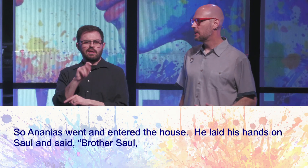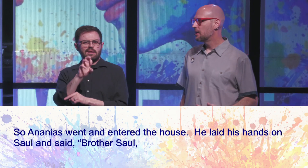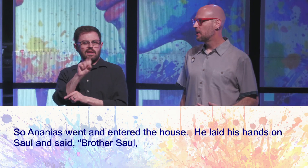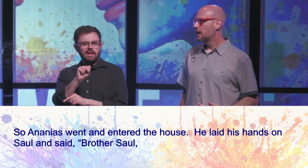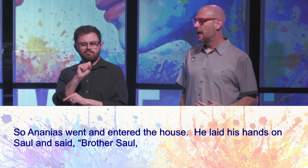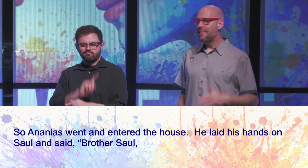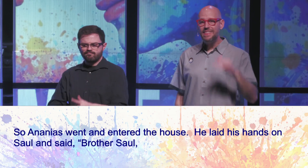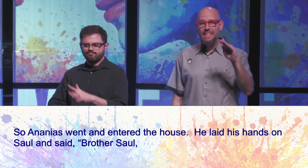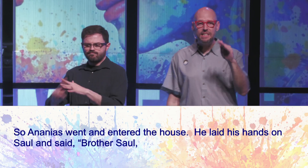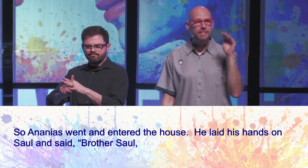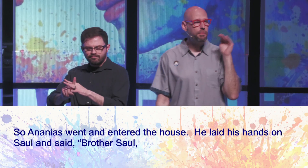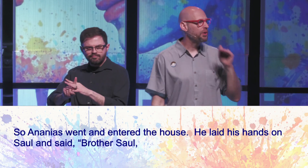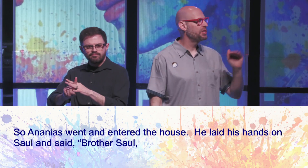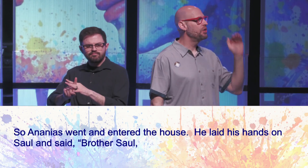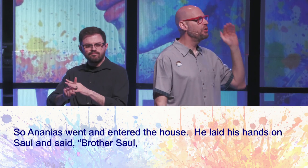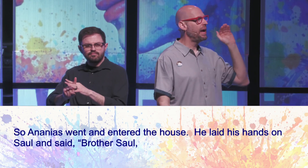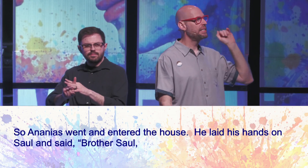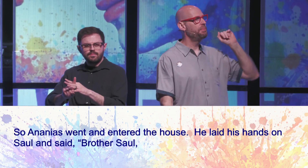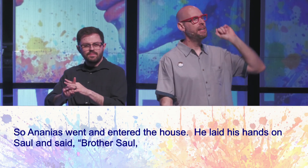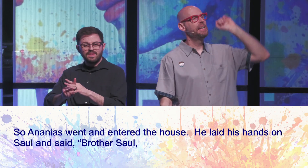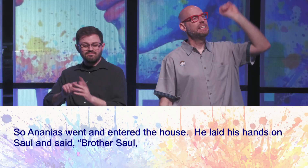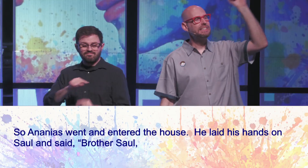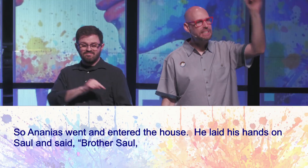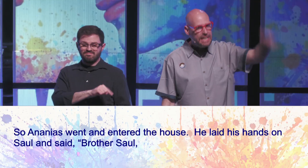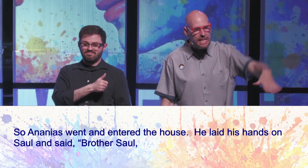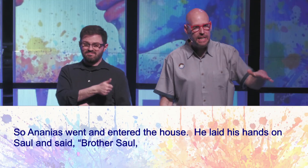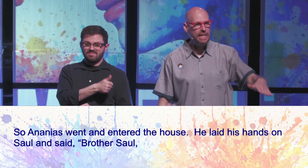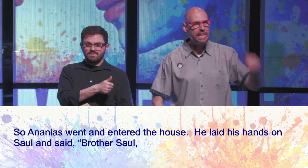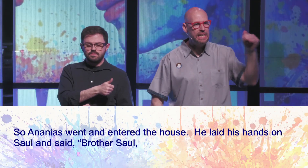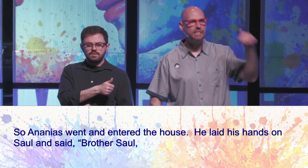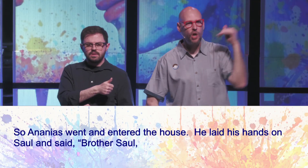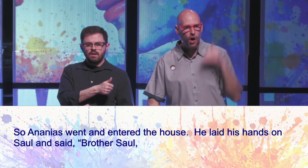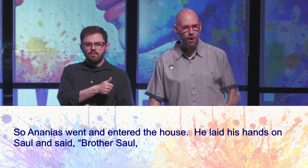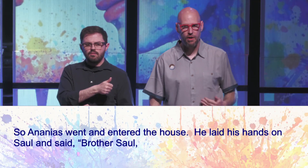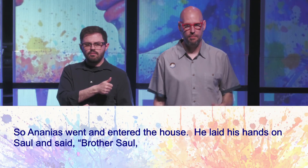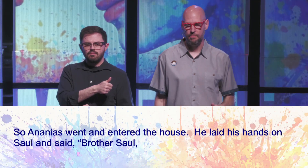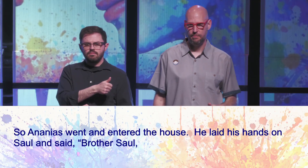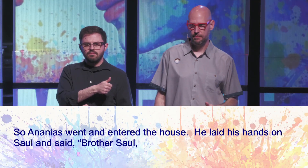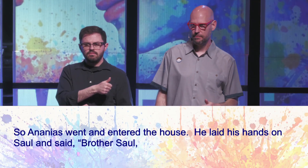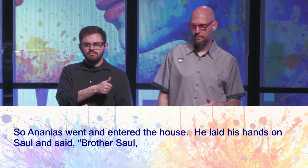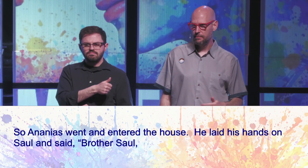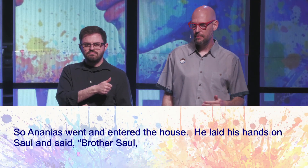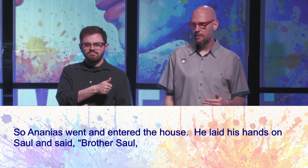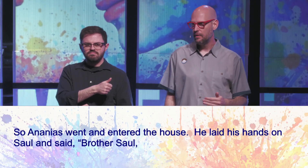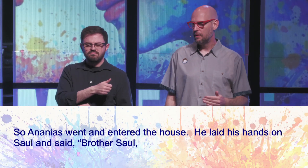moment. And this is a person who has been seeking his harm,